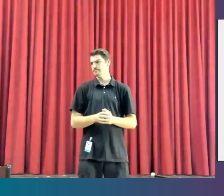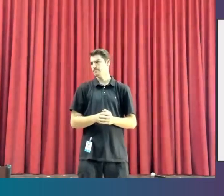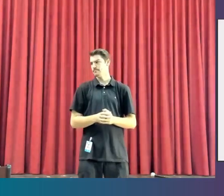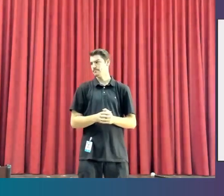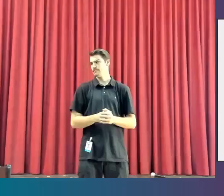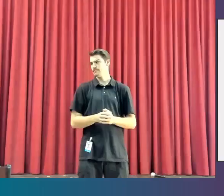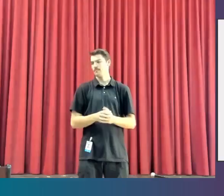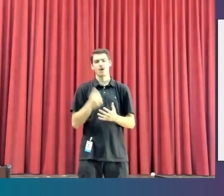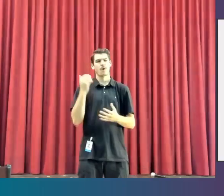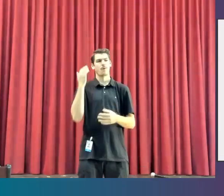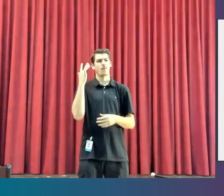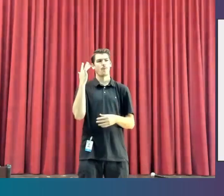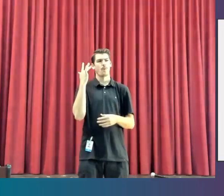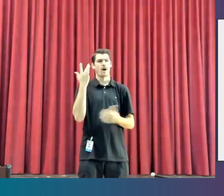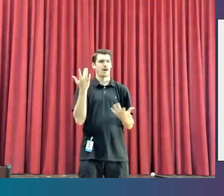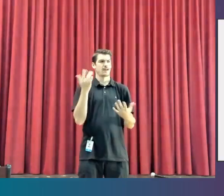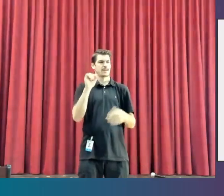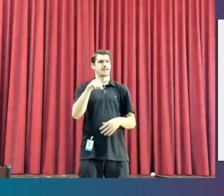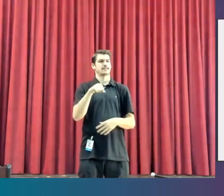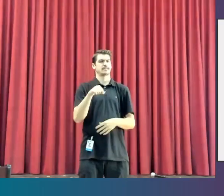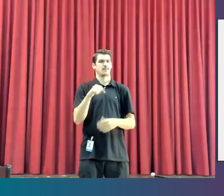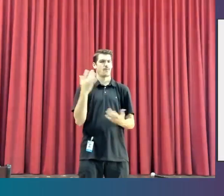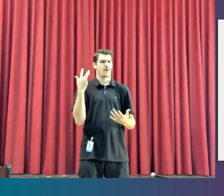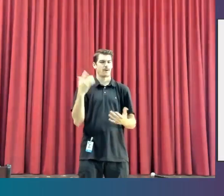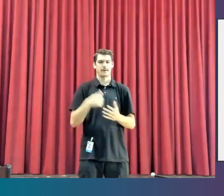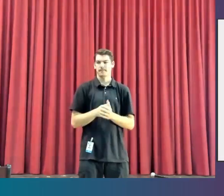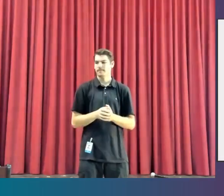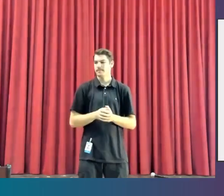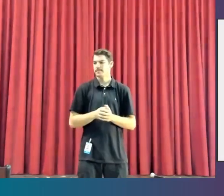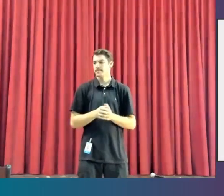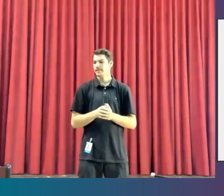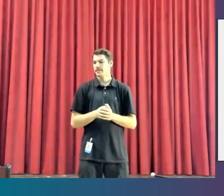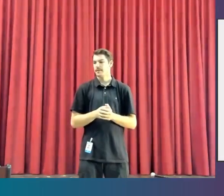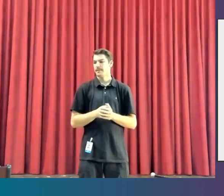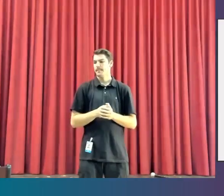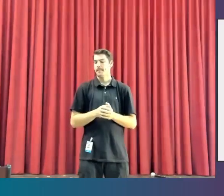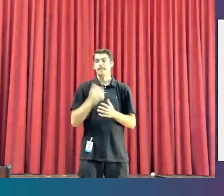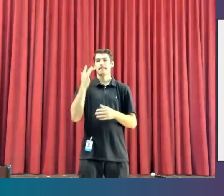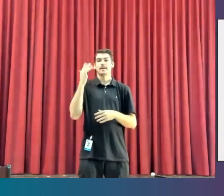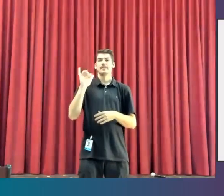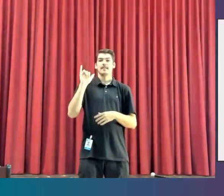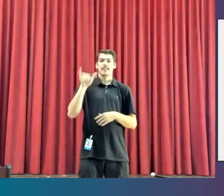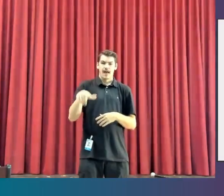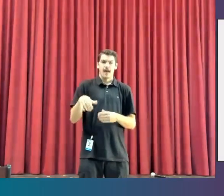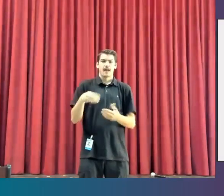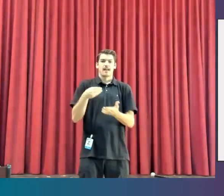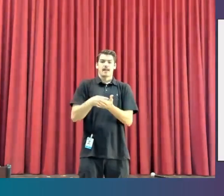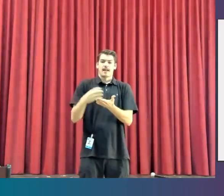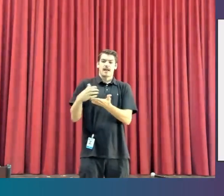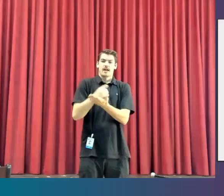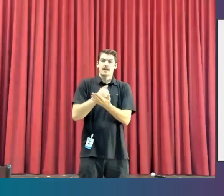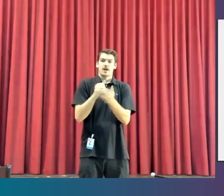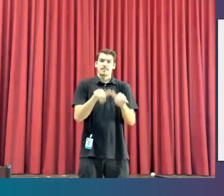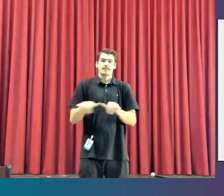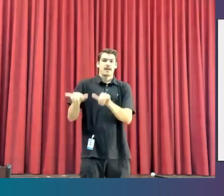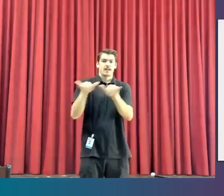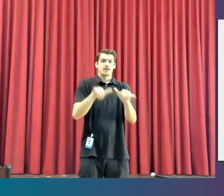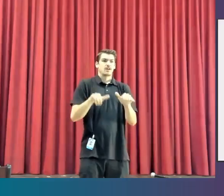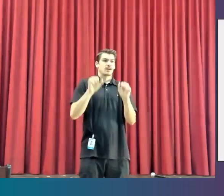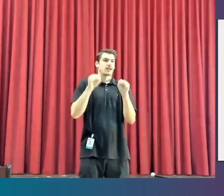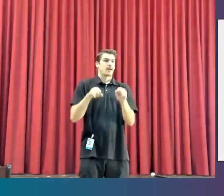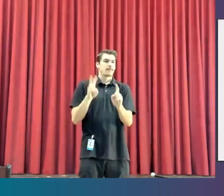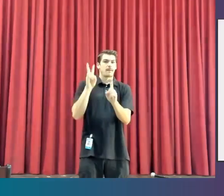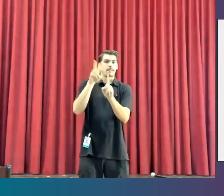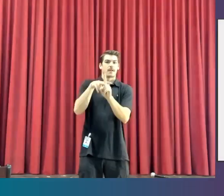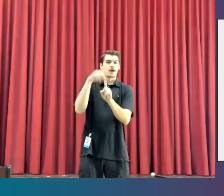Why is that so? Well, that's because, once again, that income standard, it can only be applied to the